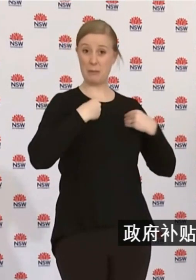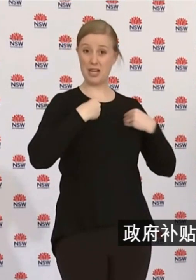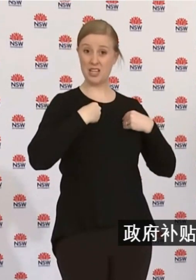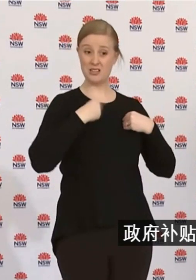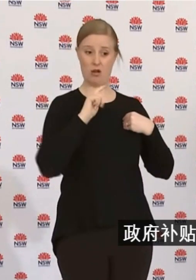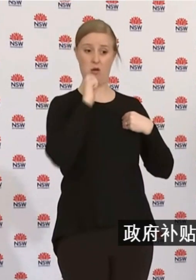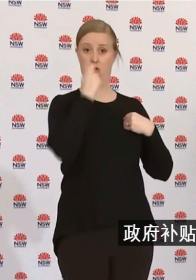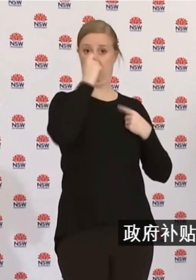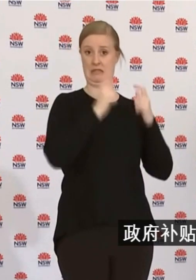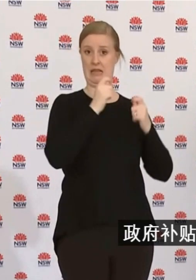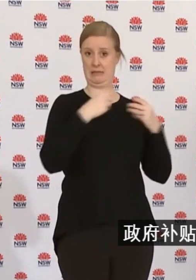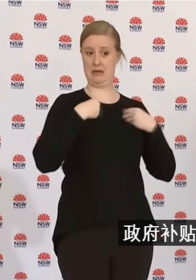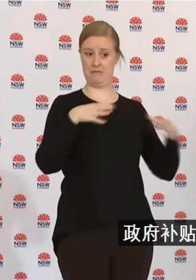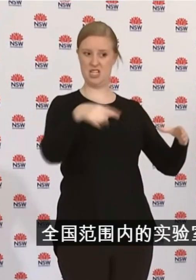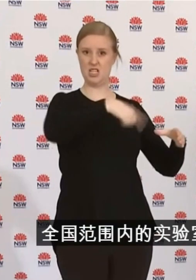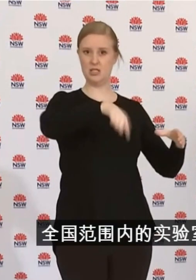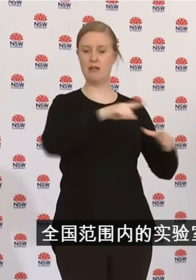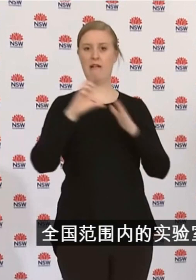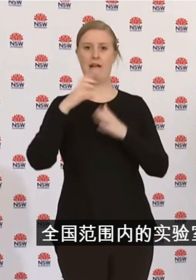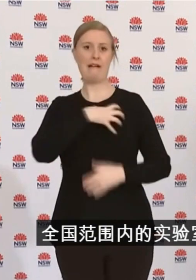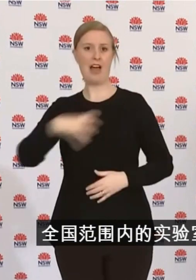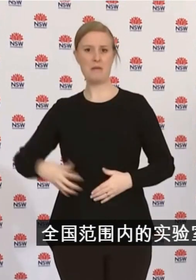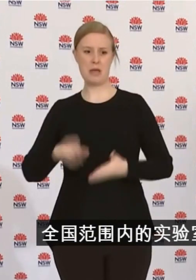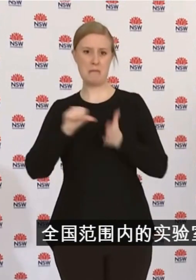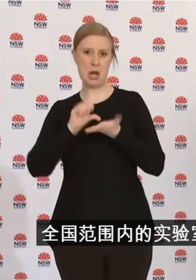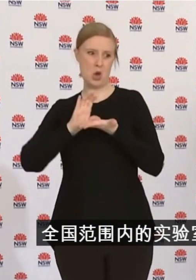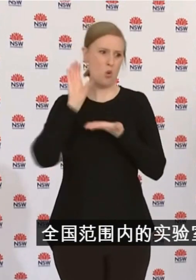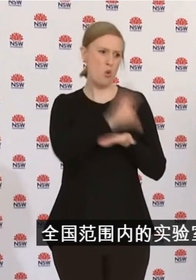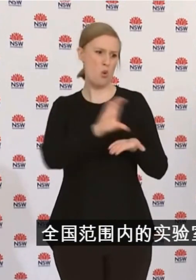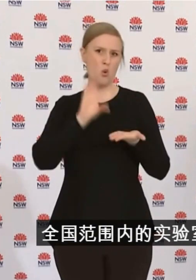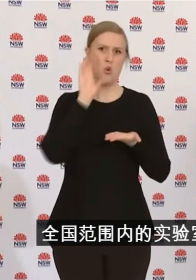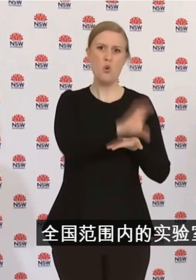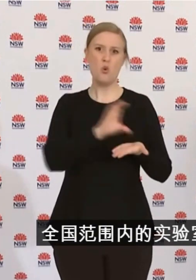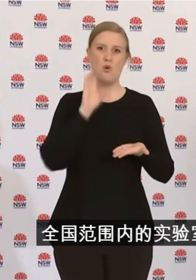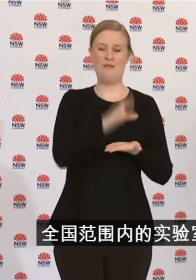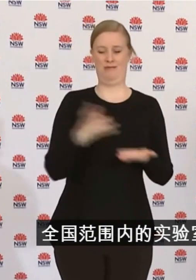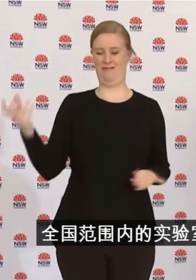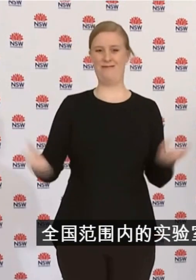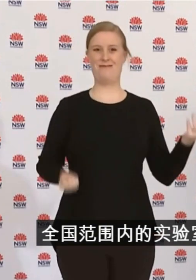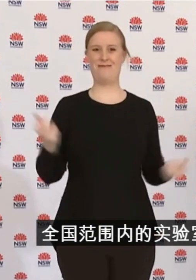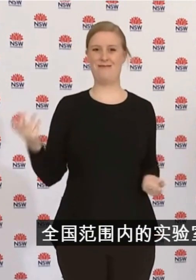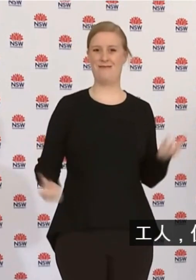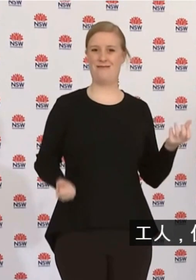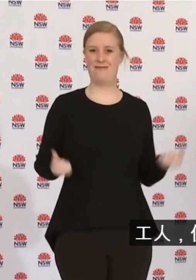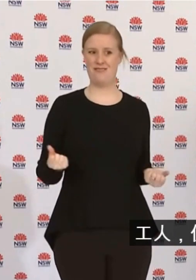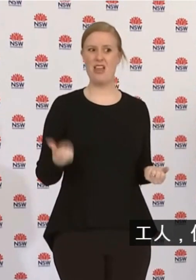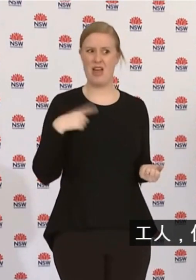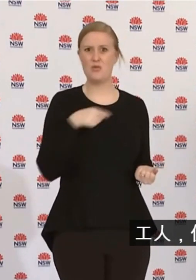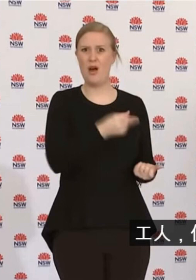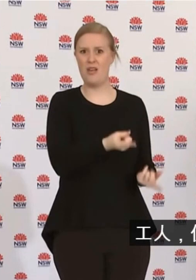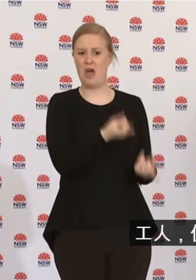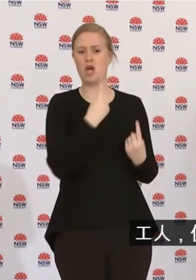tests. The public health network of laboratories around the country are publicly employed